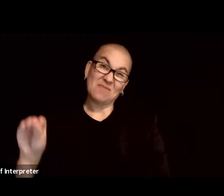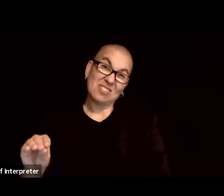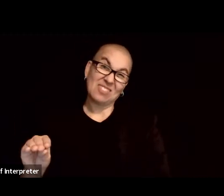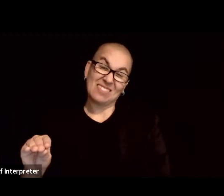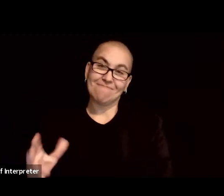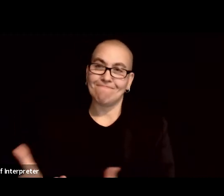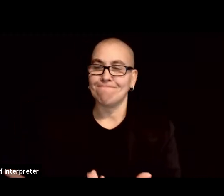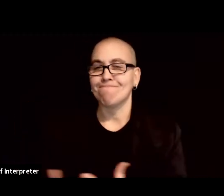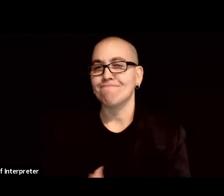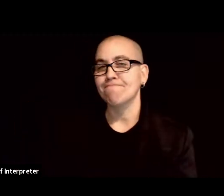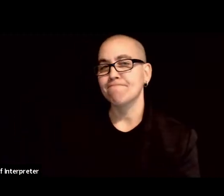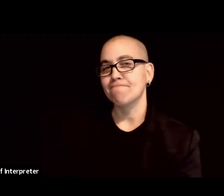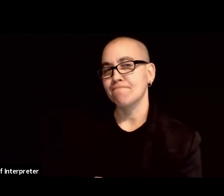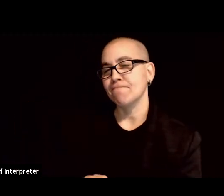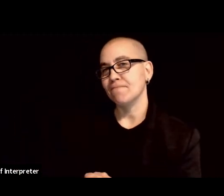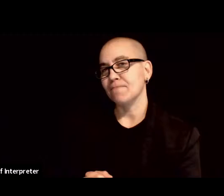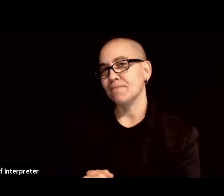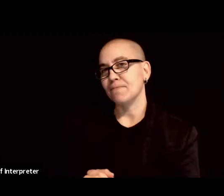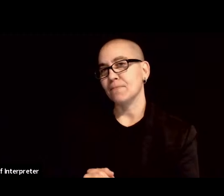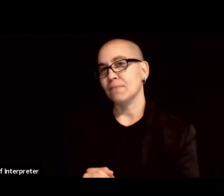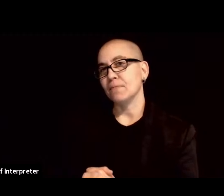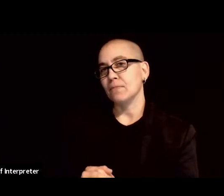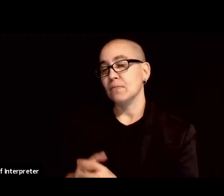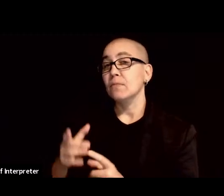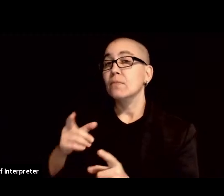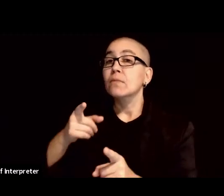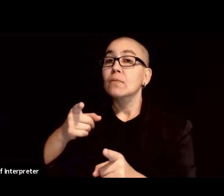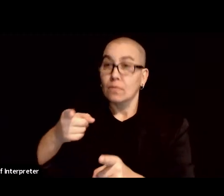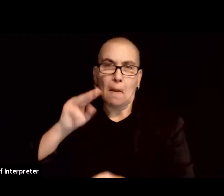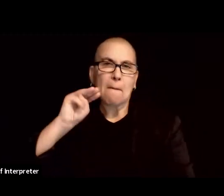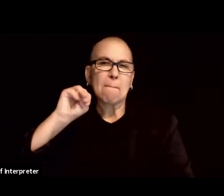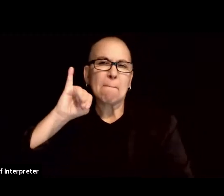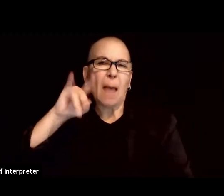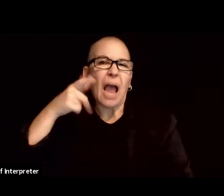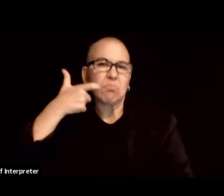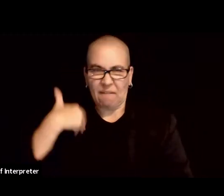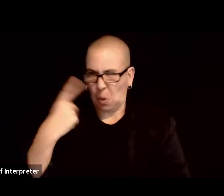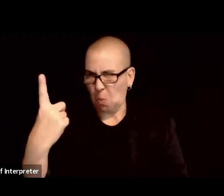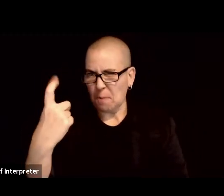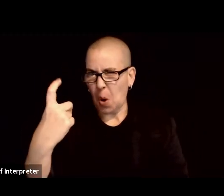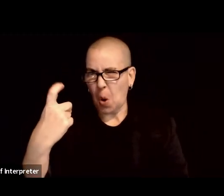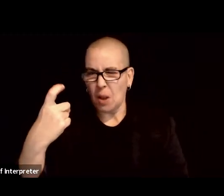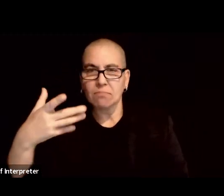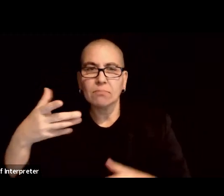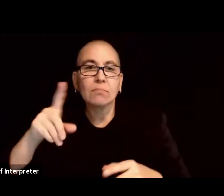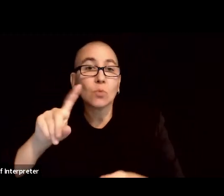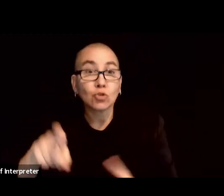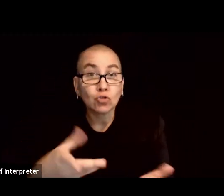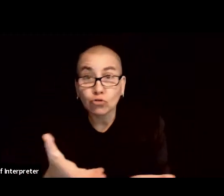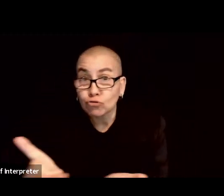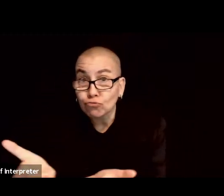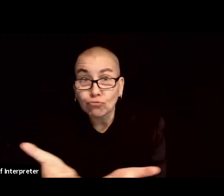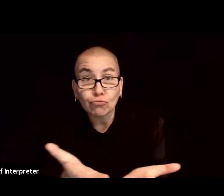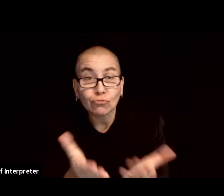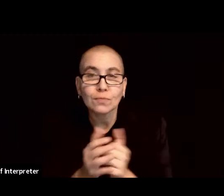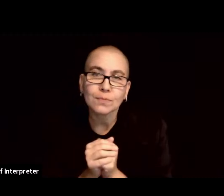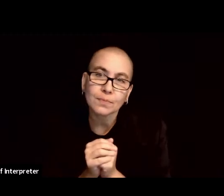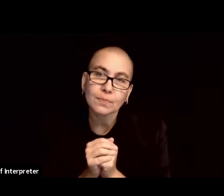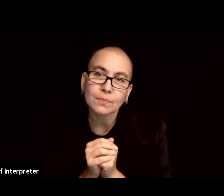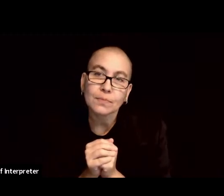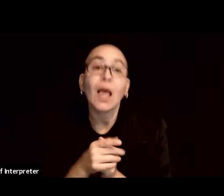Yeah. Operator, we have time for one more question. And your final currently with Jeff Wagner with